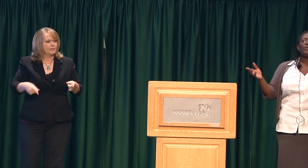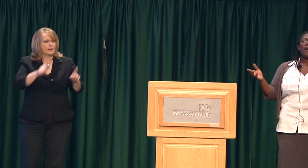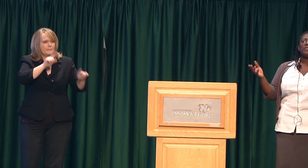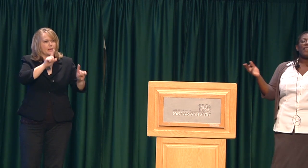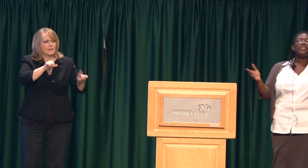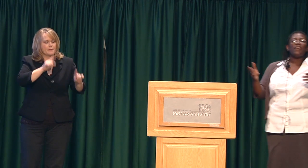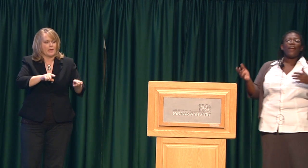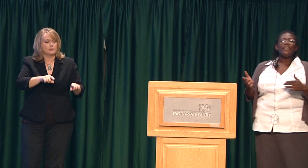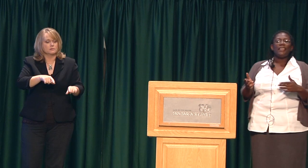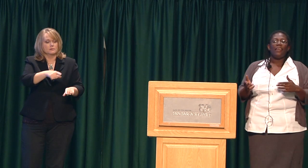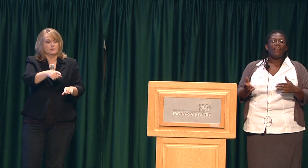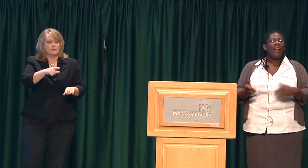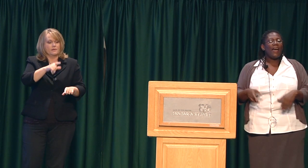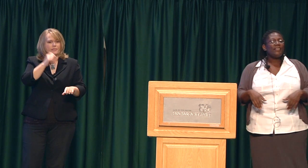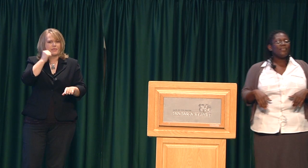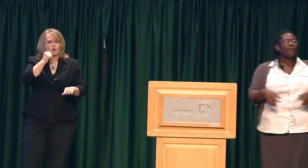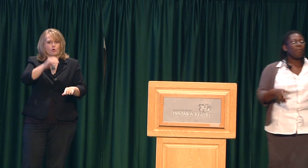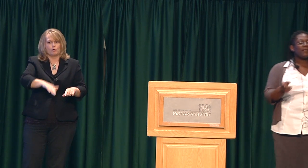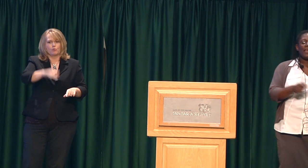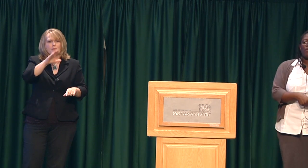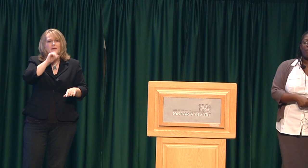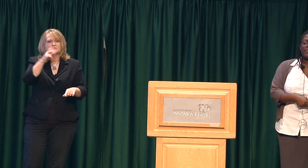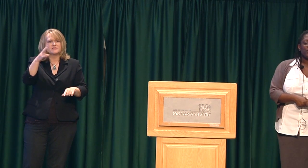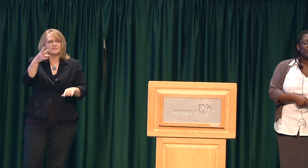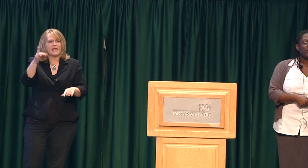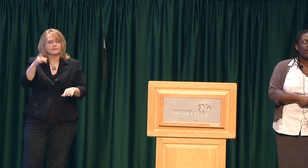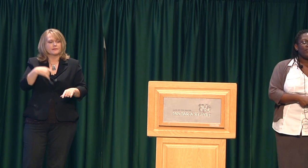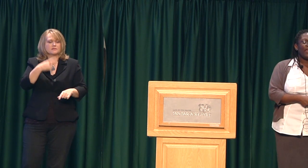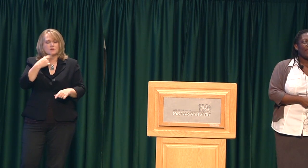So when she was about 17 or 18, I said something about taking one of